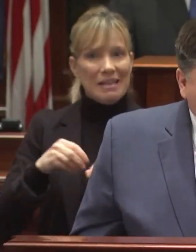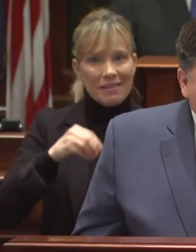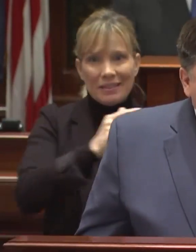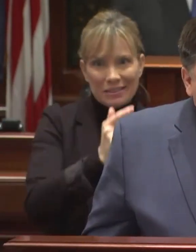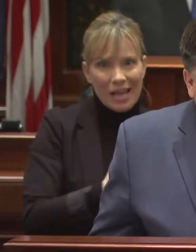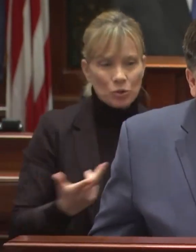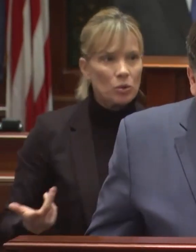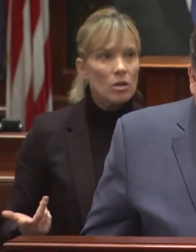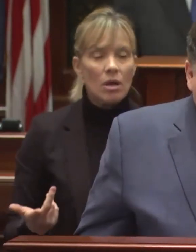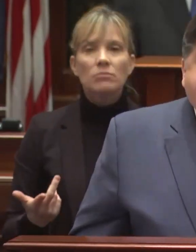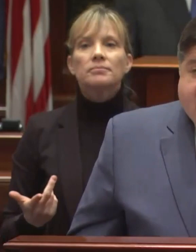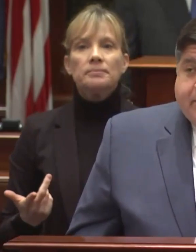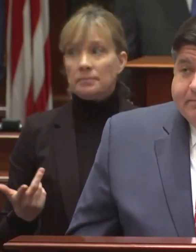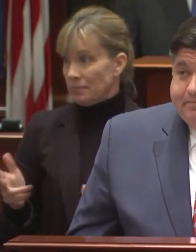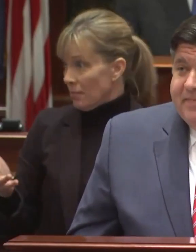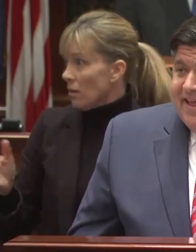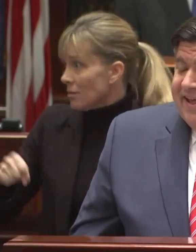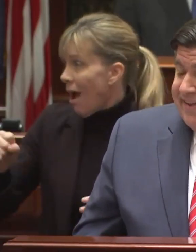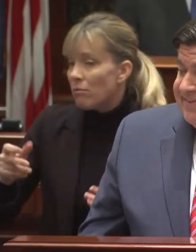statute.